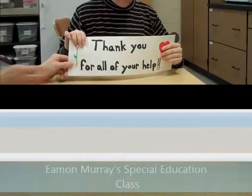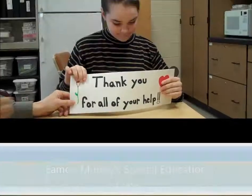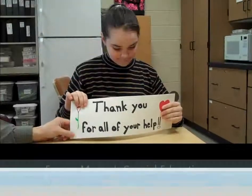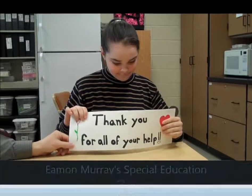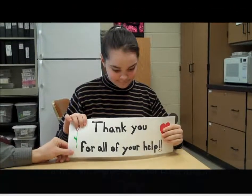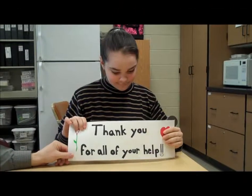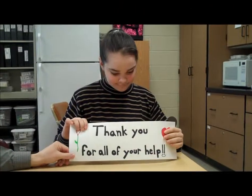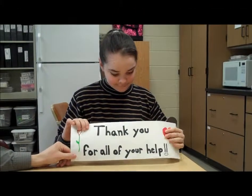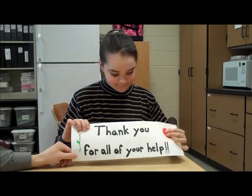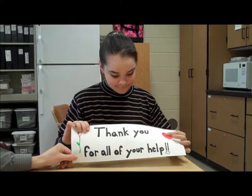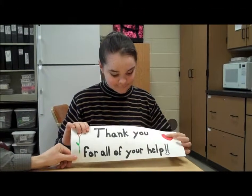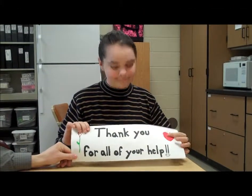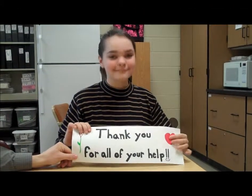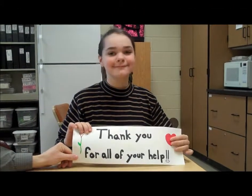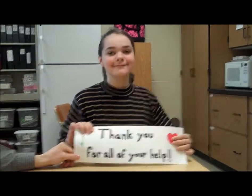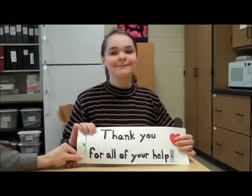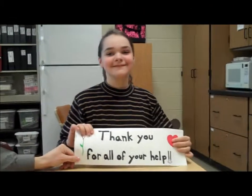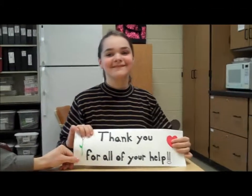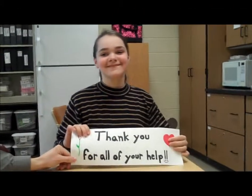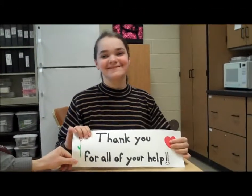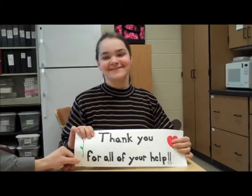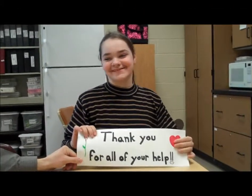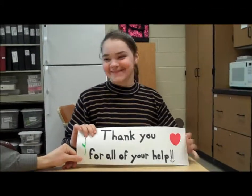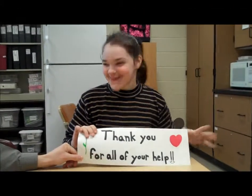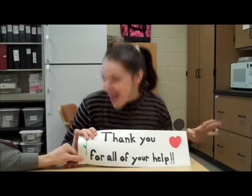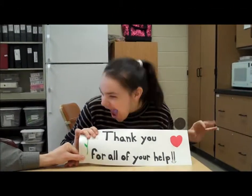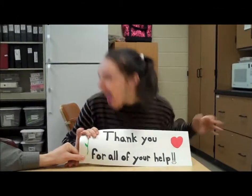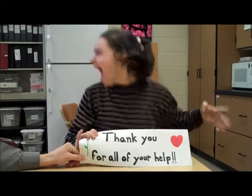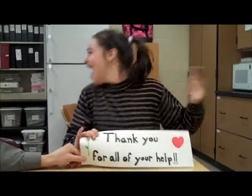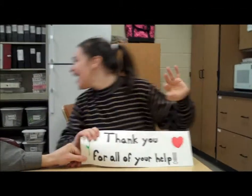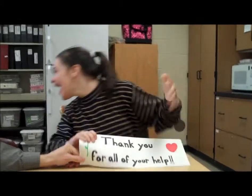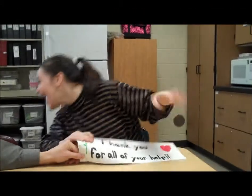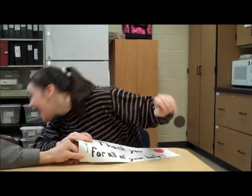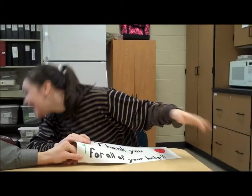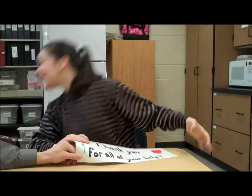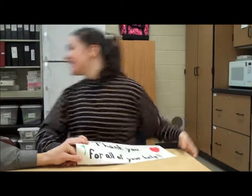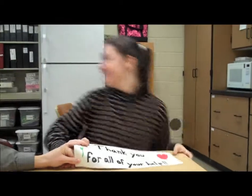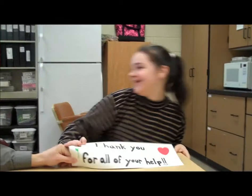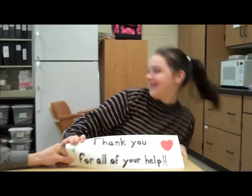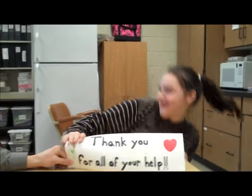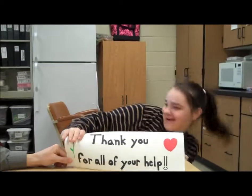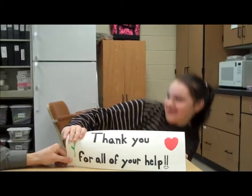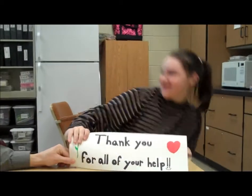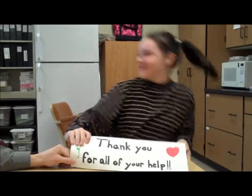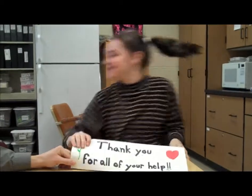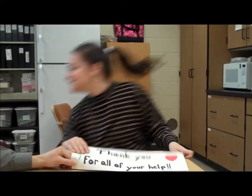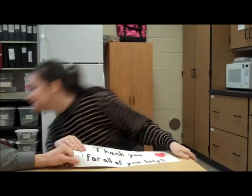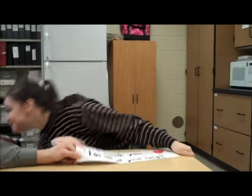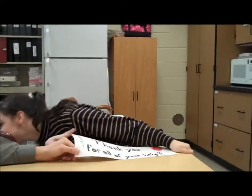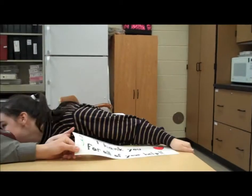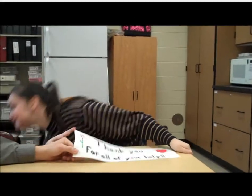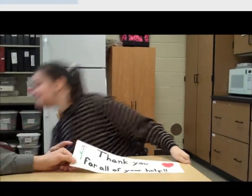Mary, look over. Look up. Yeah. That's nice. Going to the quick one. Yeah. Almost done. Okay.